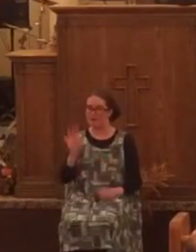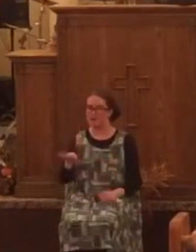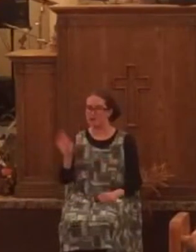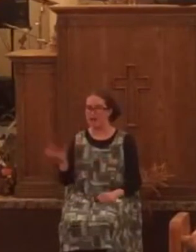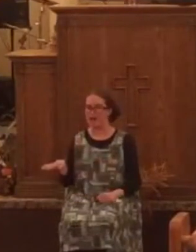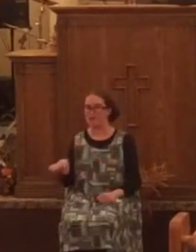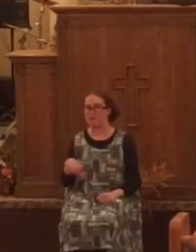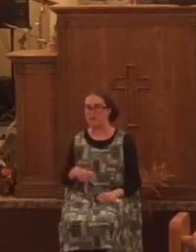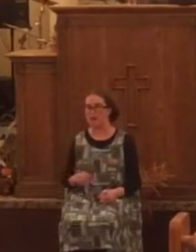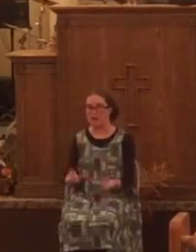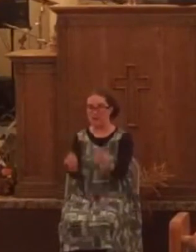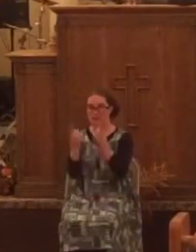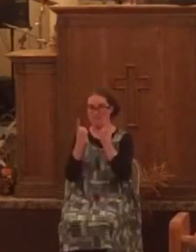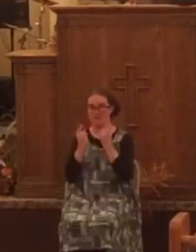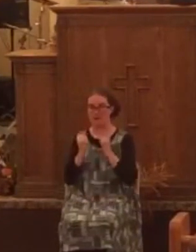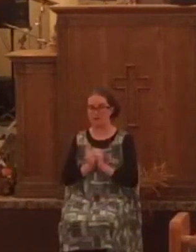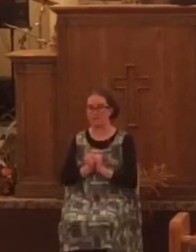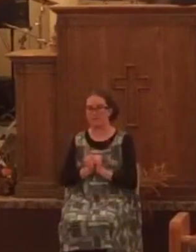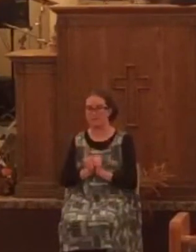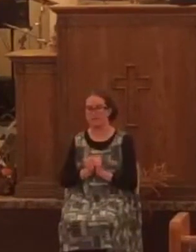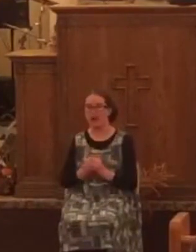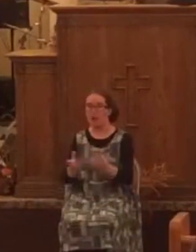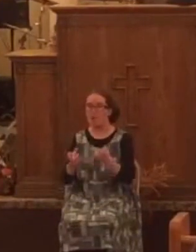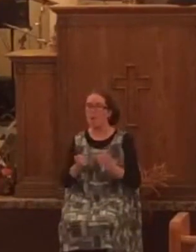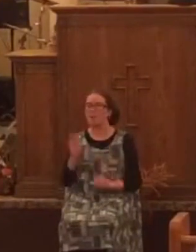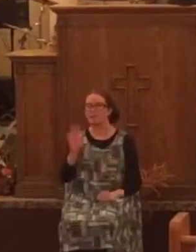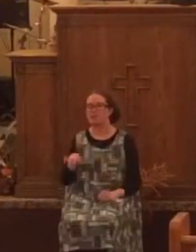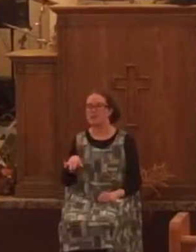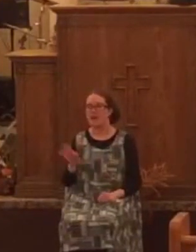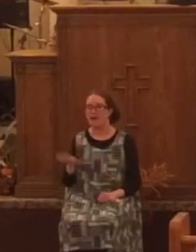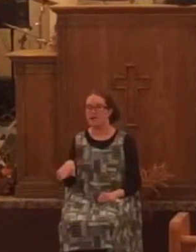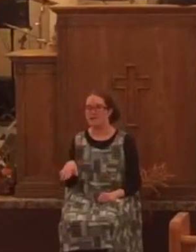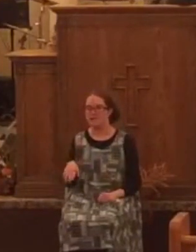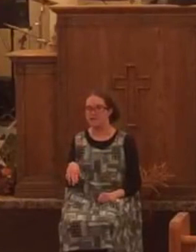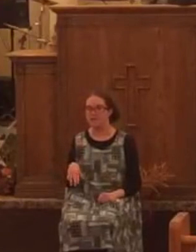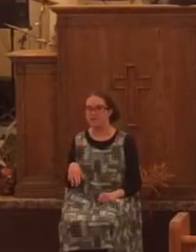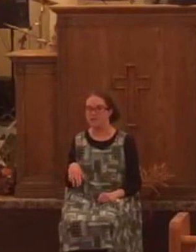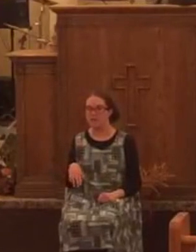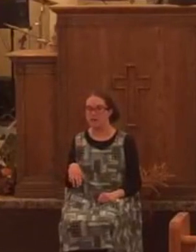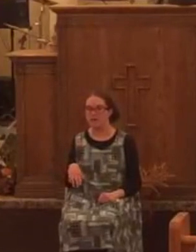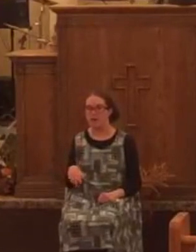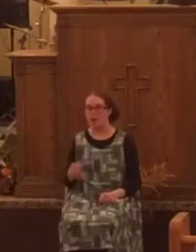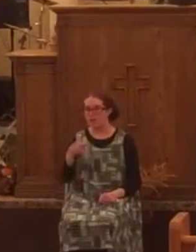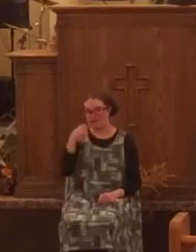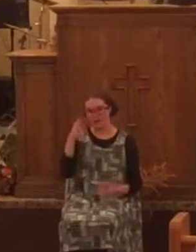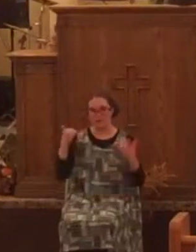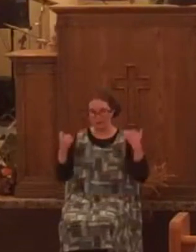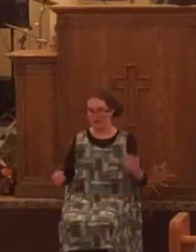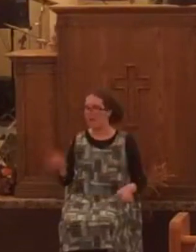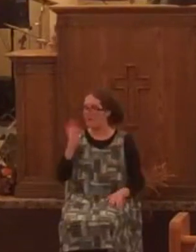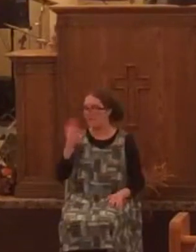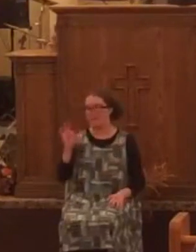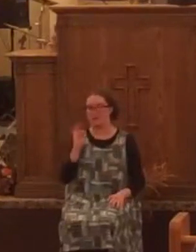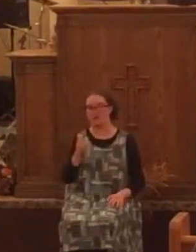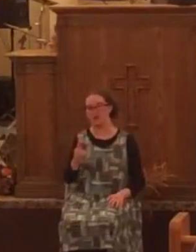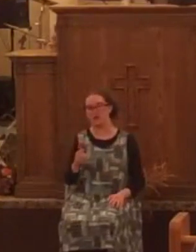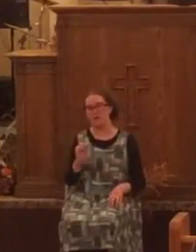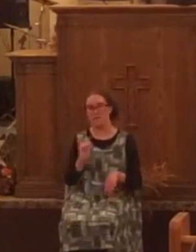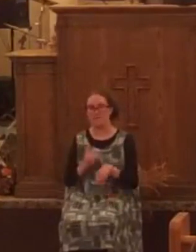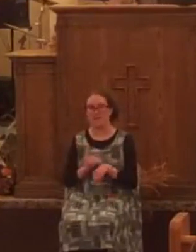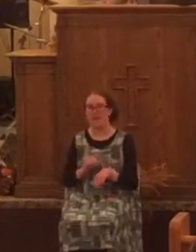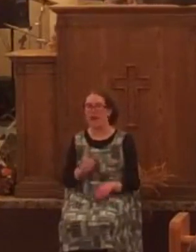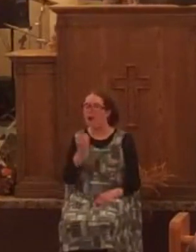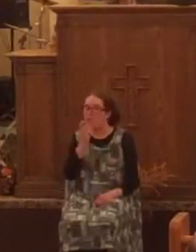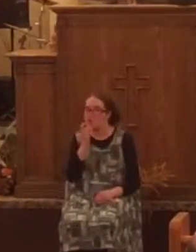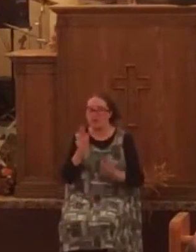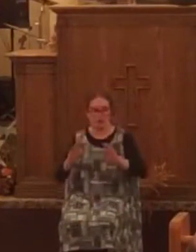child to come up here, amen, I want that child, and amen, oh, I will tell you right now, let me preach to you for a minute, I